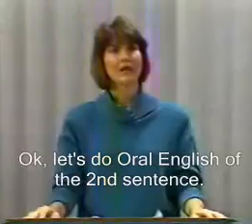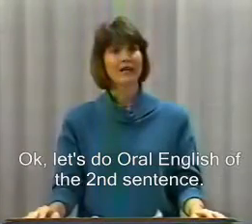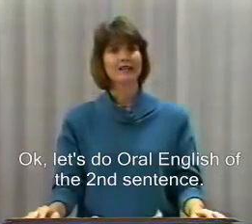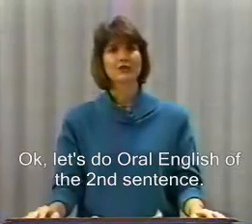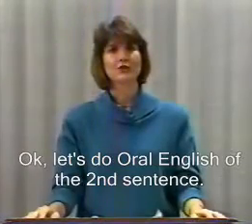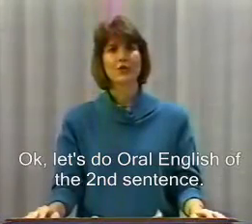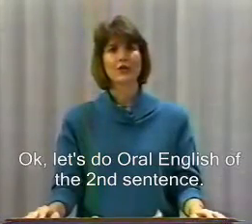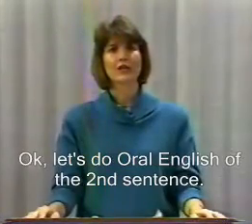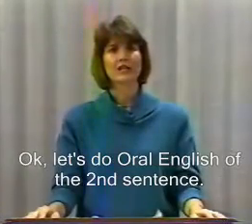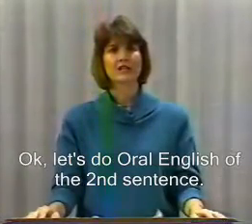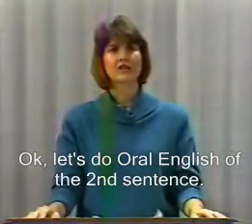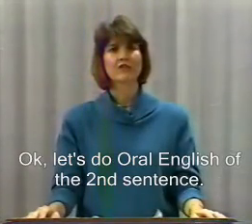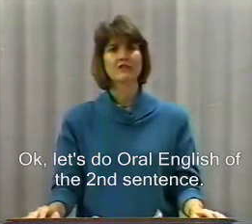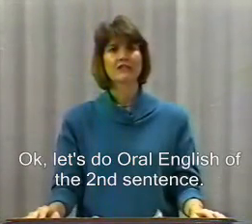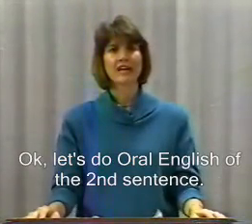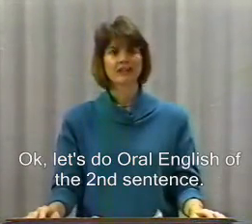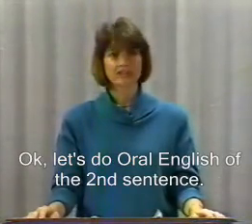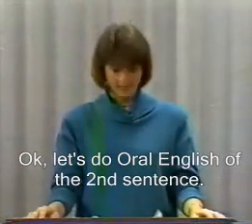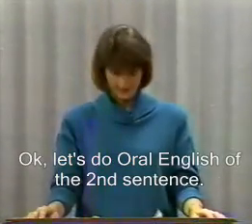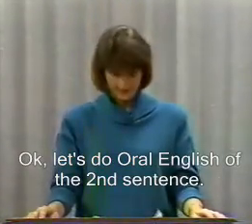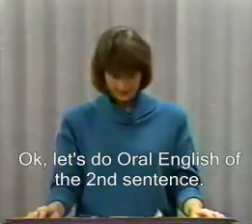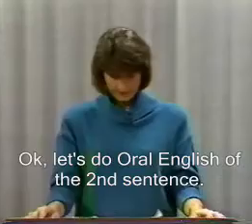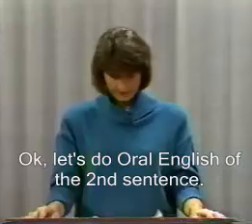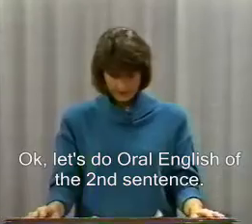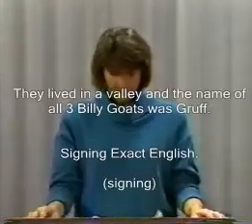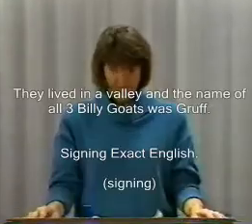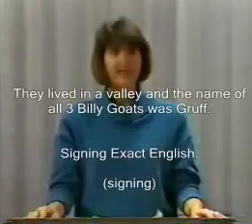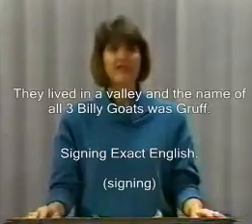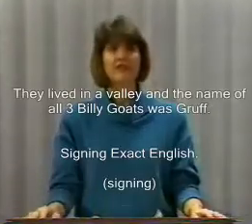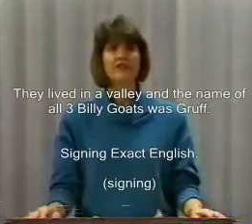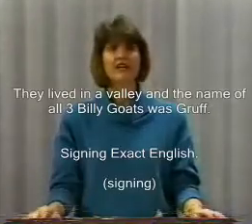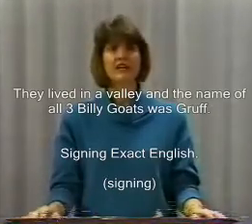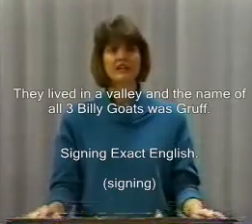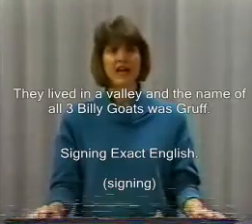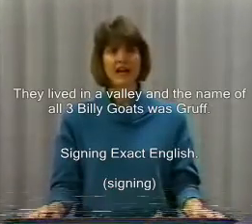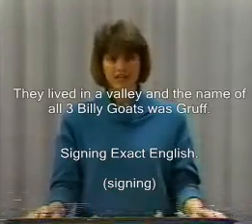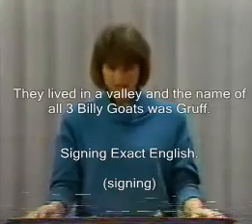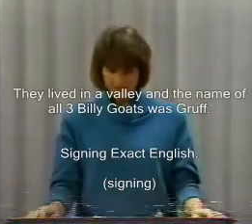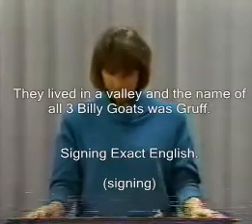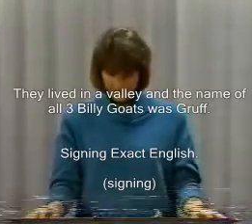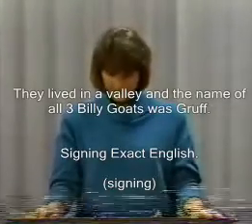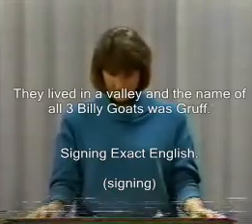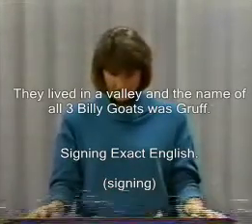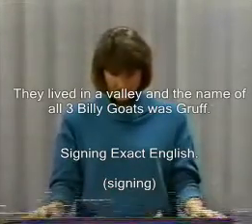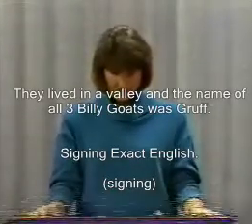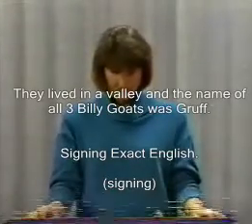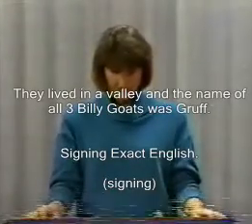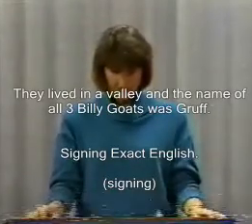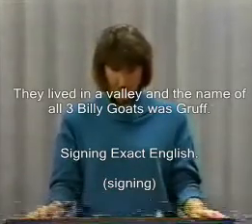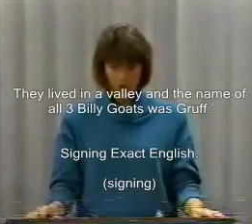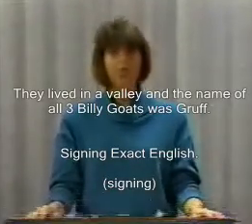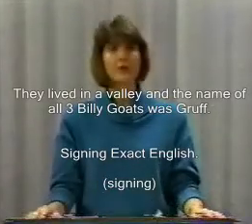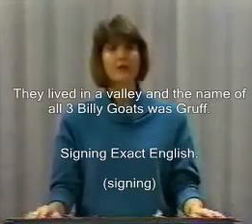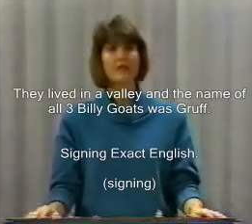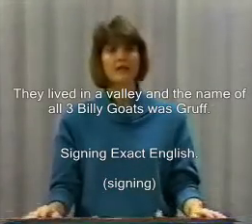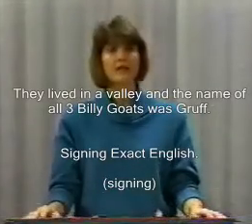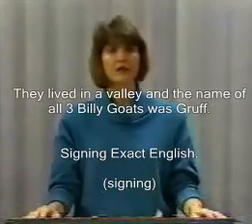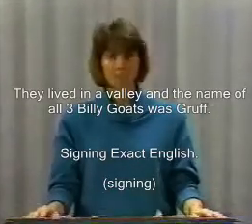Okay, let's do oral English of the second sentence. They lived in a valley, and the name of all 3 billy